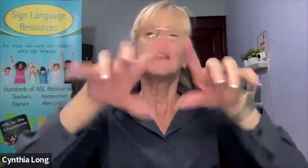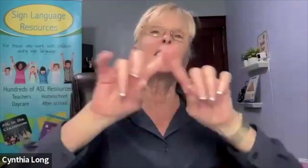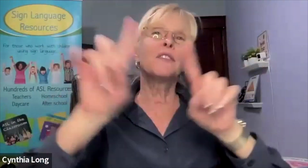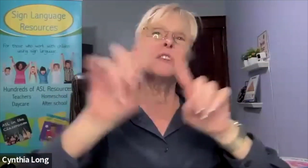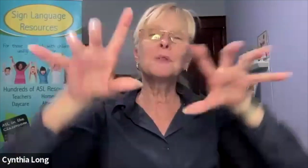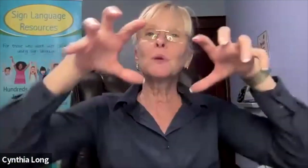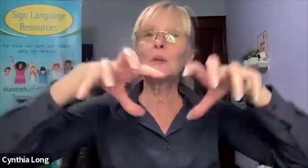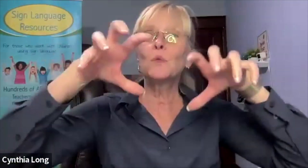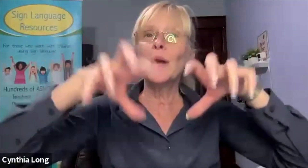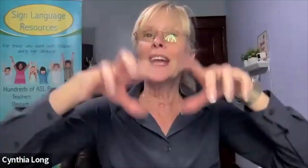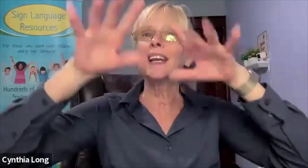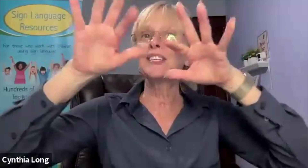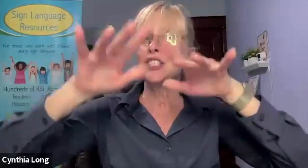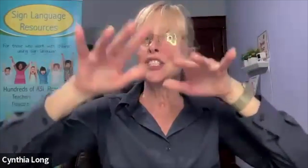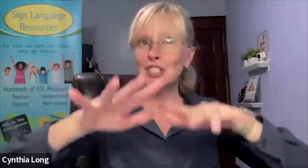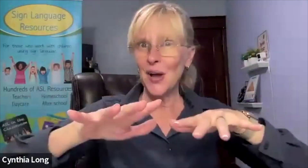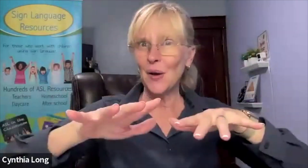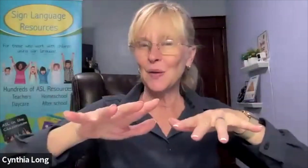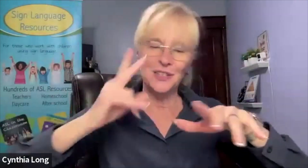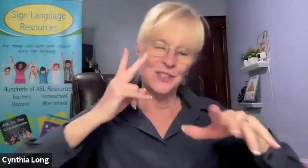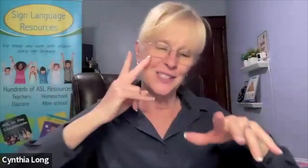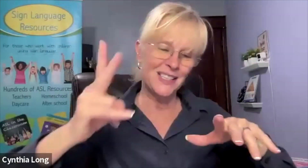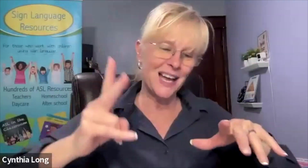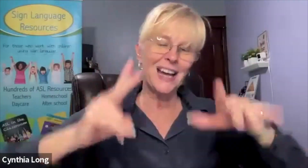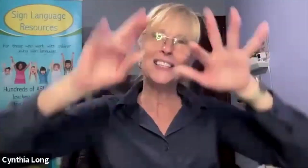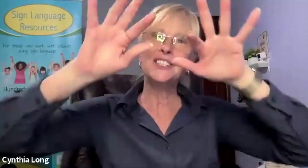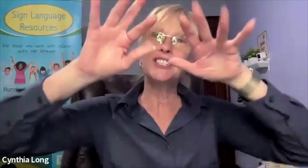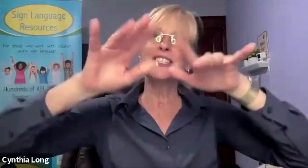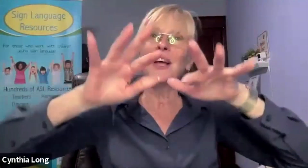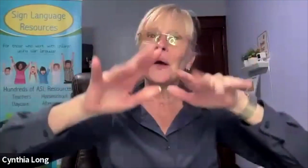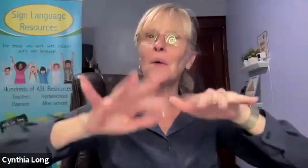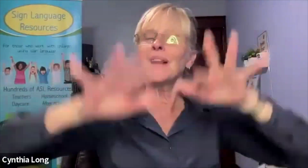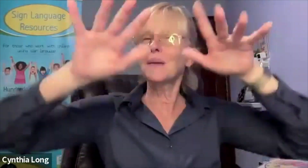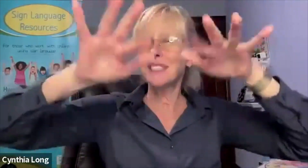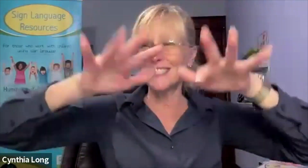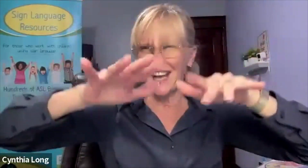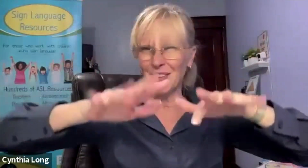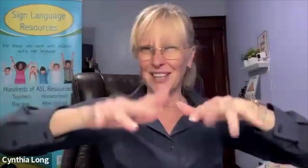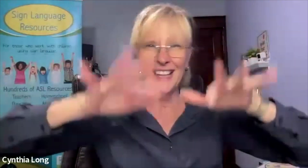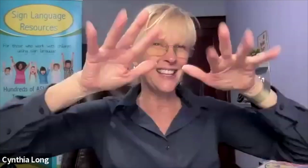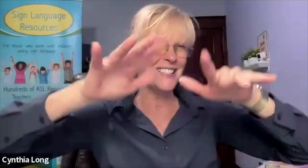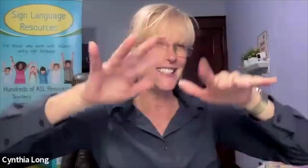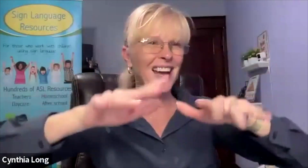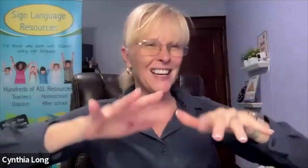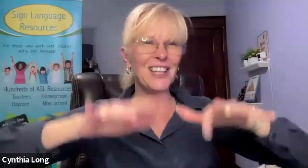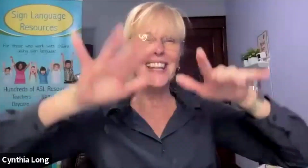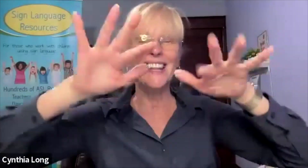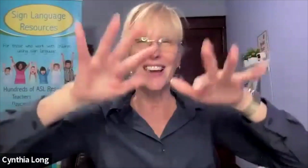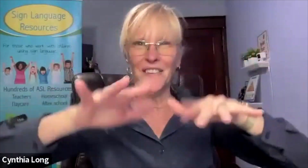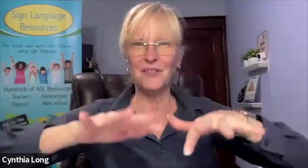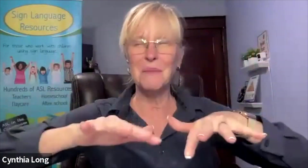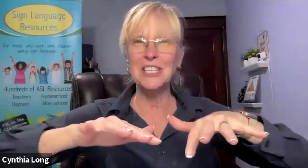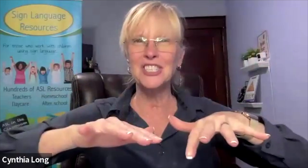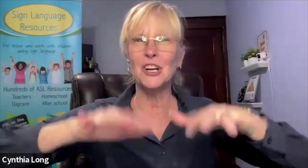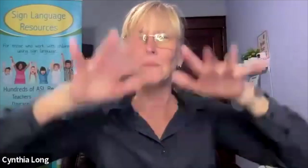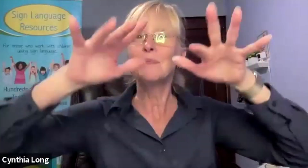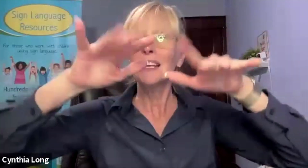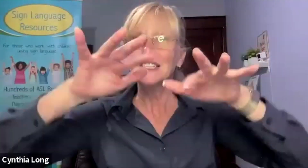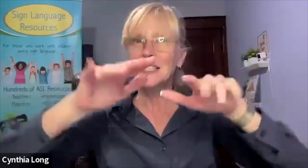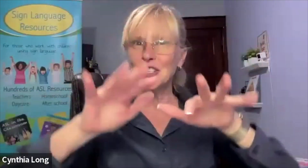difference between rain and snow, do you see that? Snow comes down like this, kind of a light mixture.